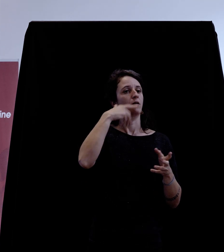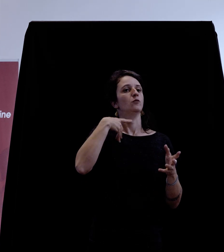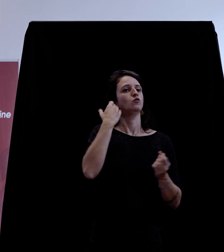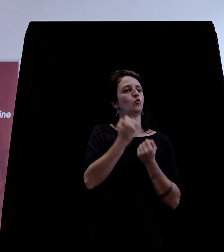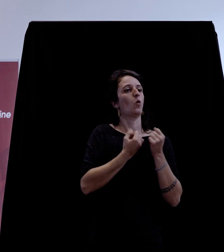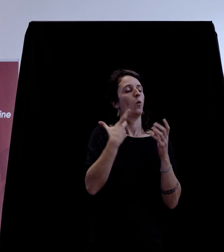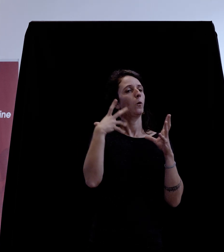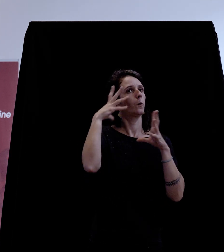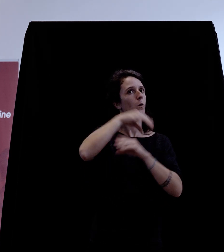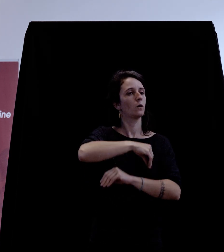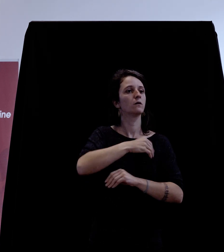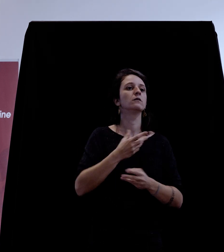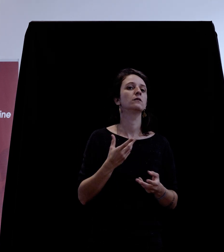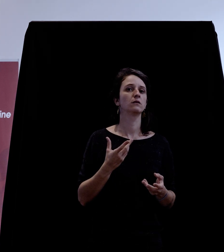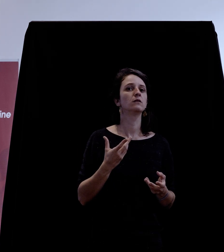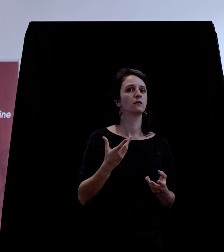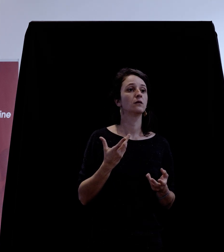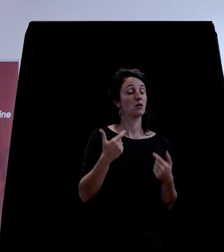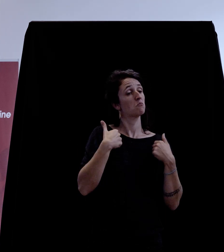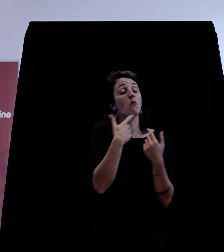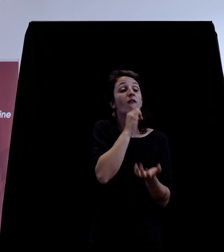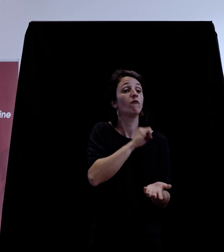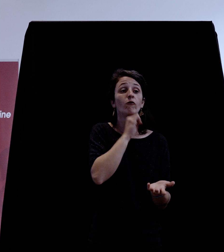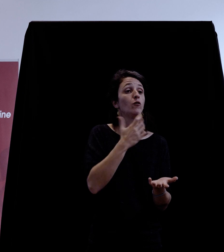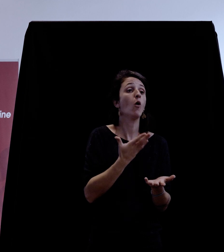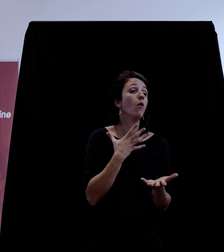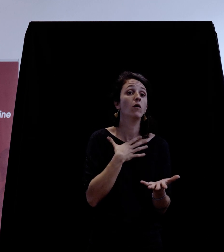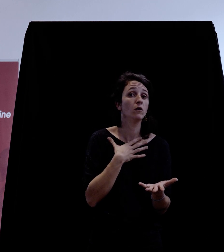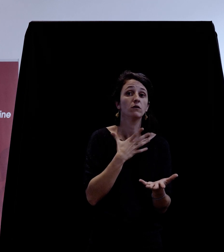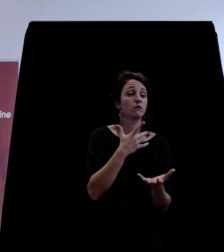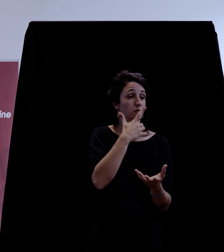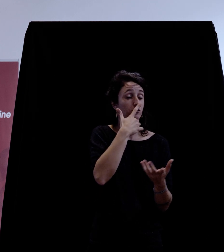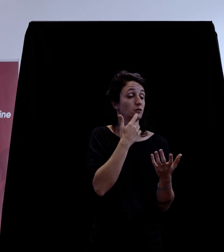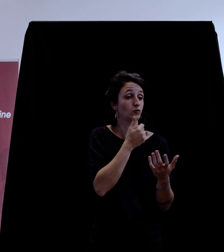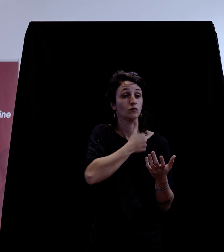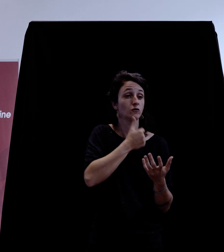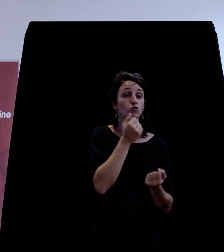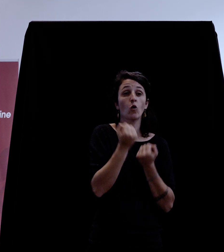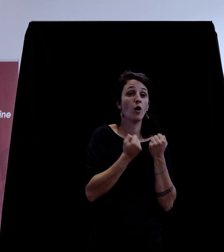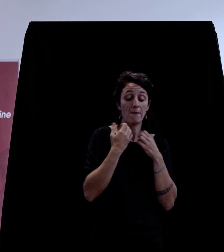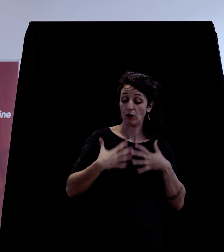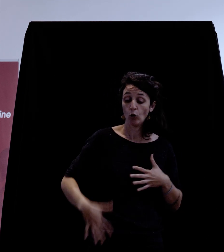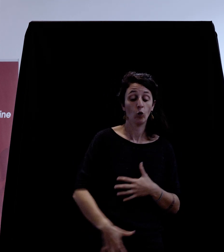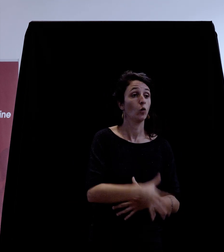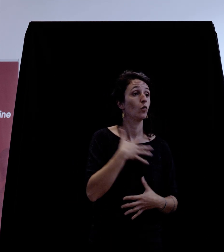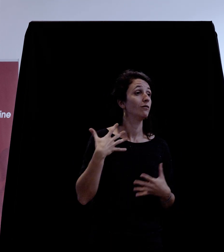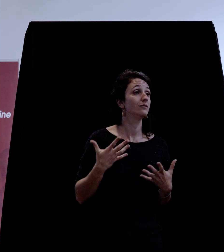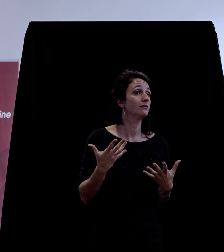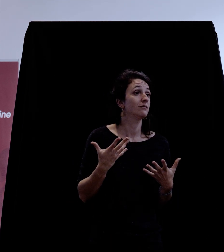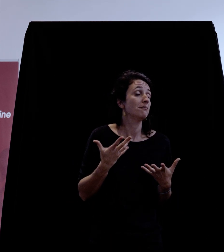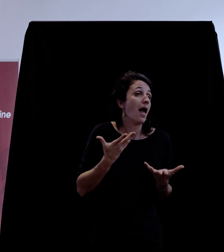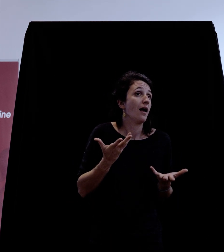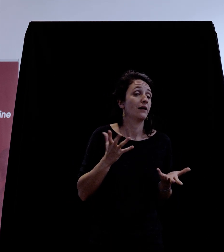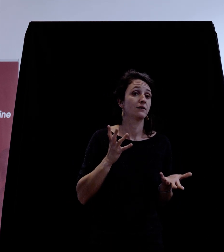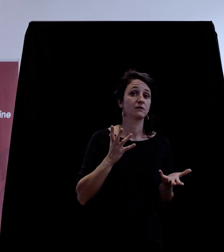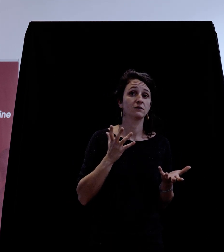Nothing terrible, but most of the time I paid no attention to it. It used to be we thought that